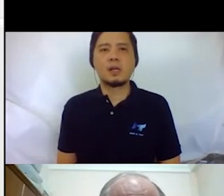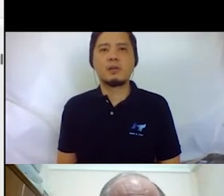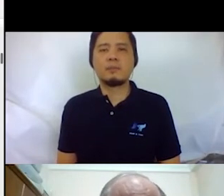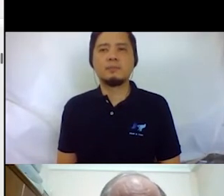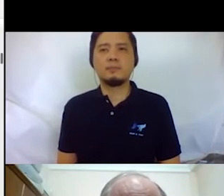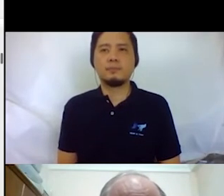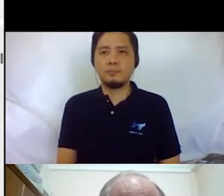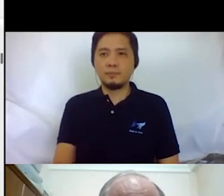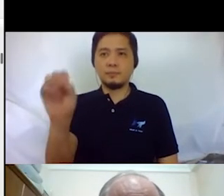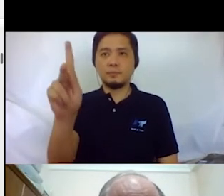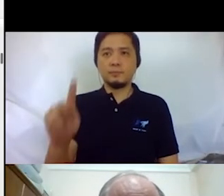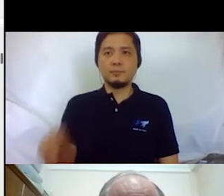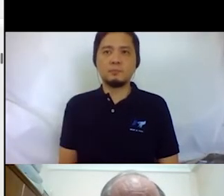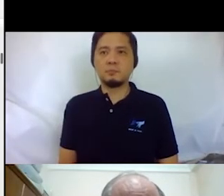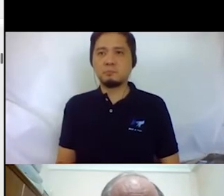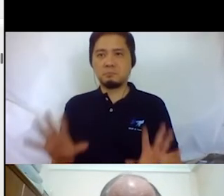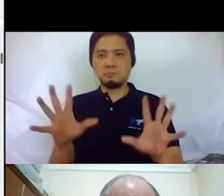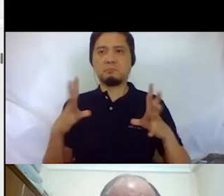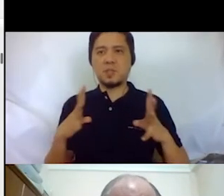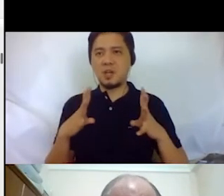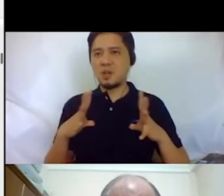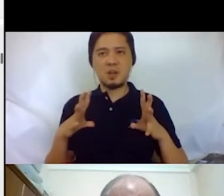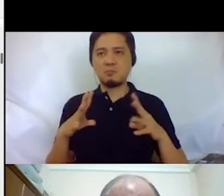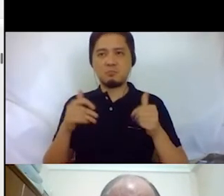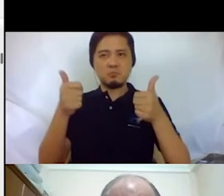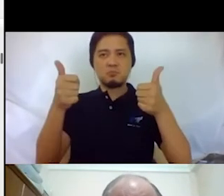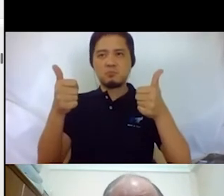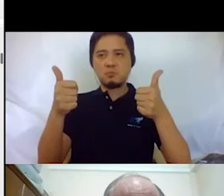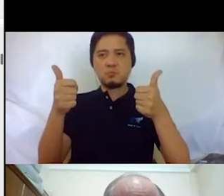Okay. No corrections on that page.